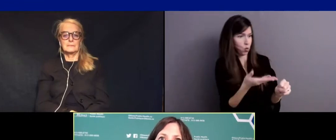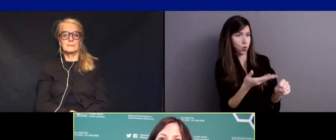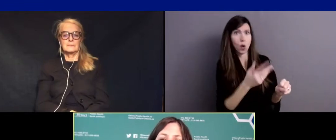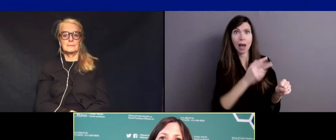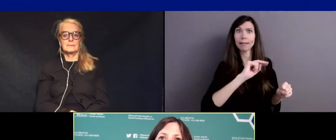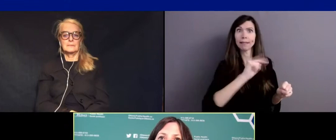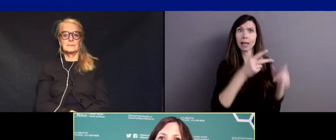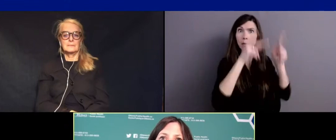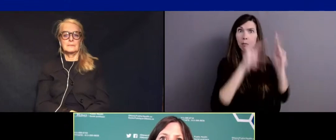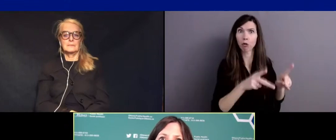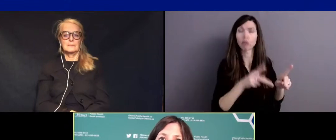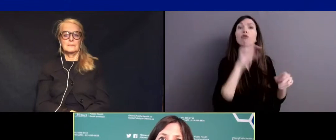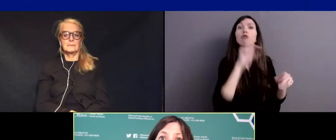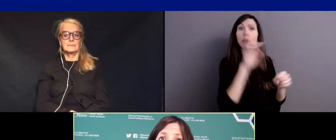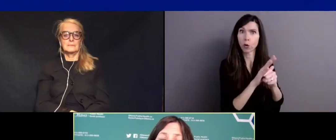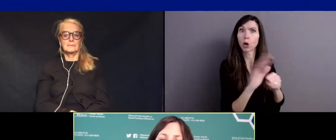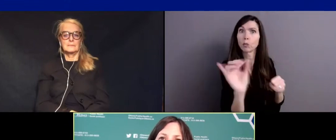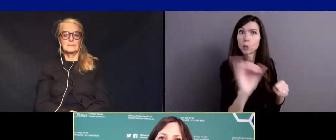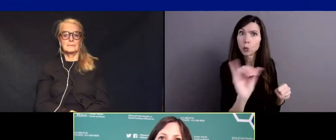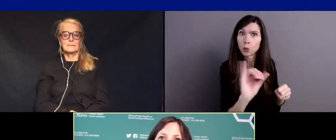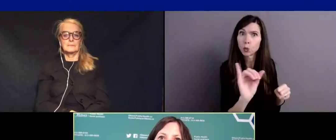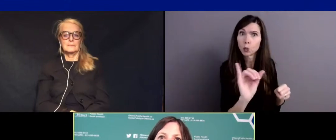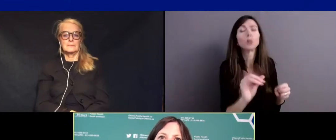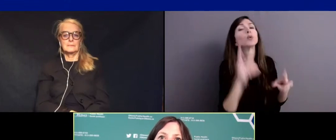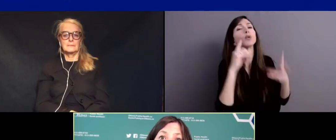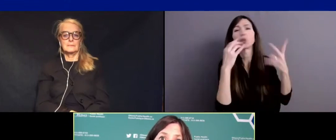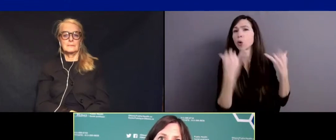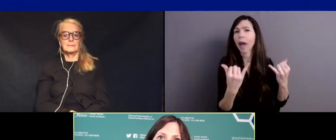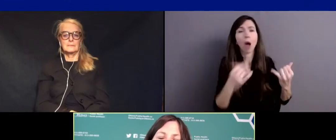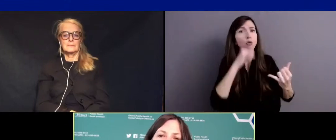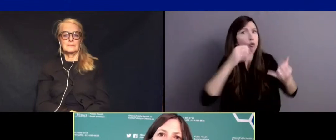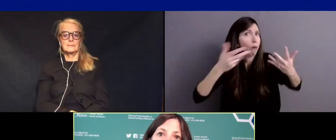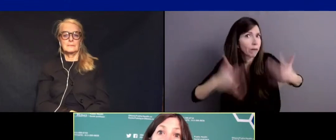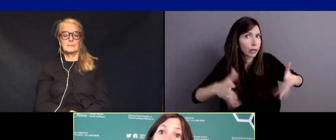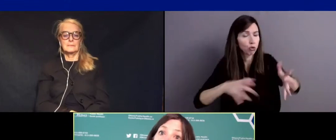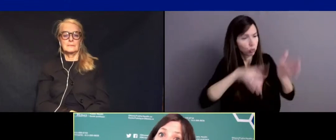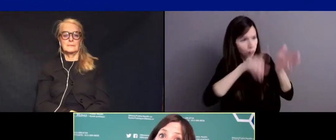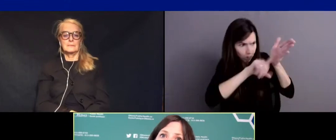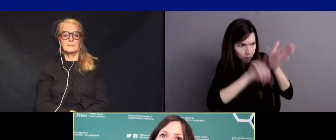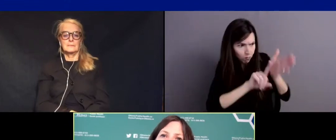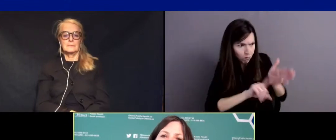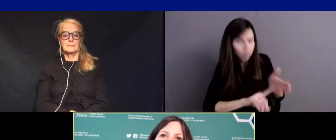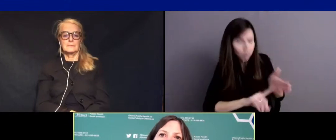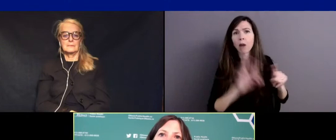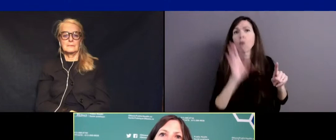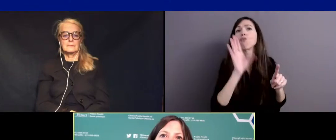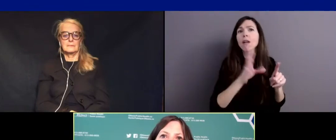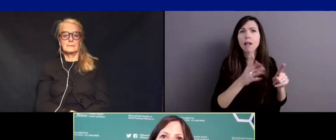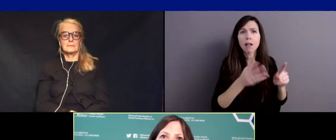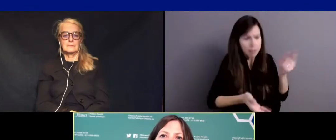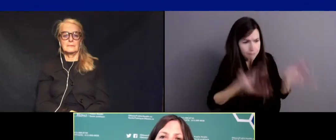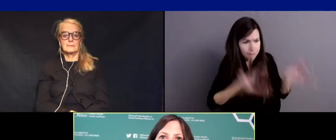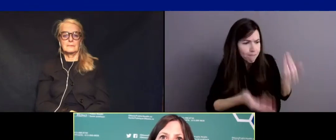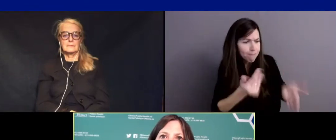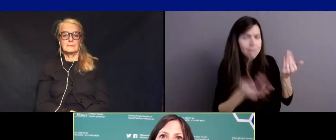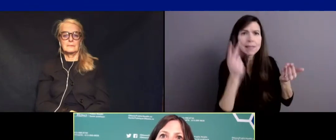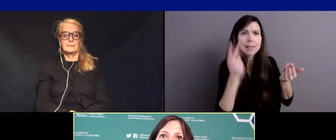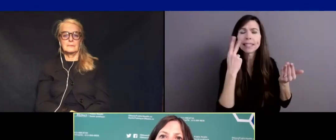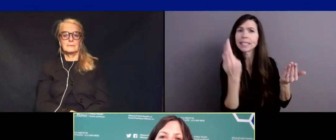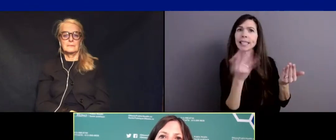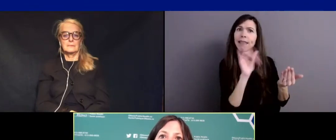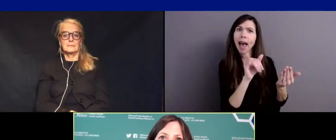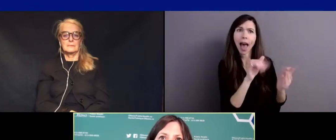to, there's a lot of investigation still underway to determine if people have other sources of exposure and how much it looks